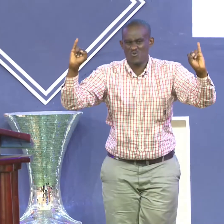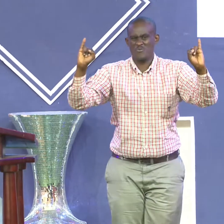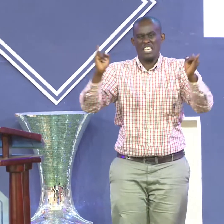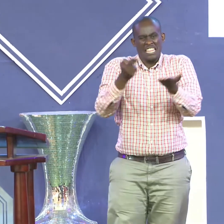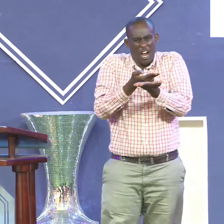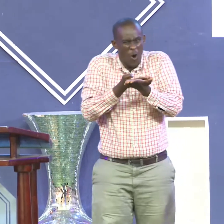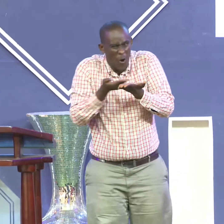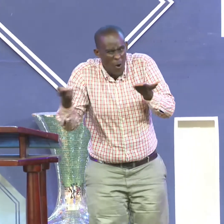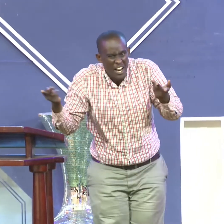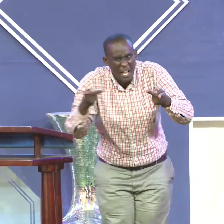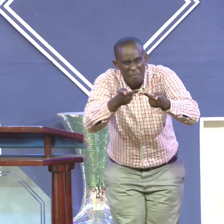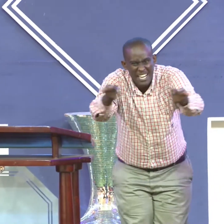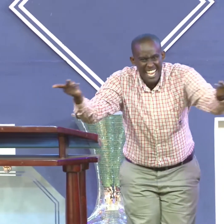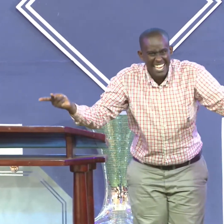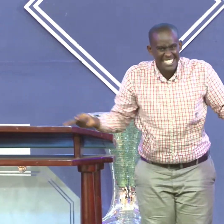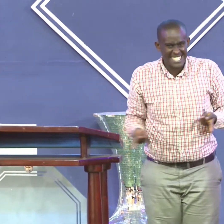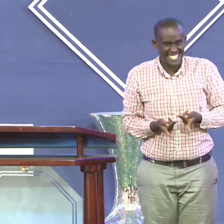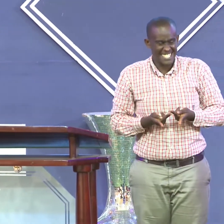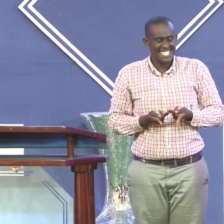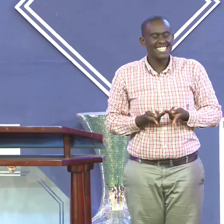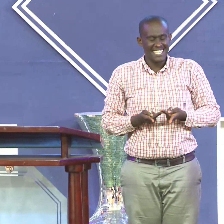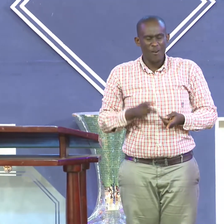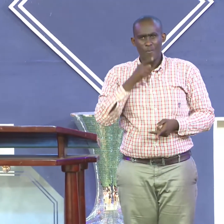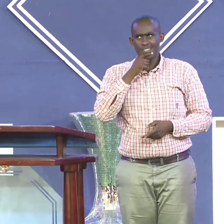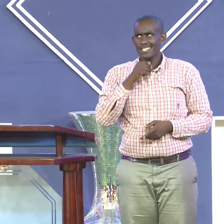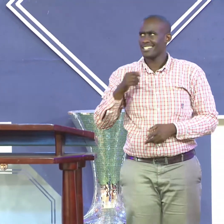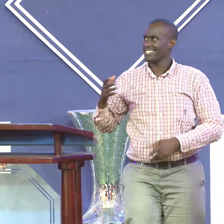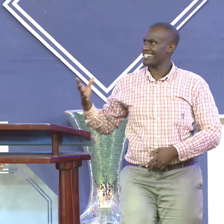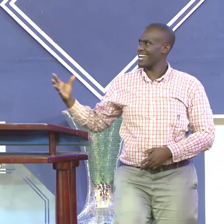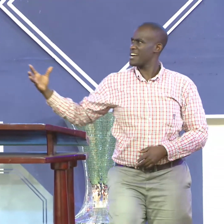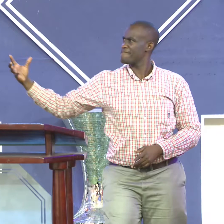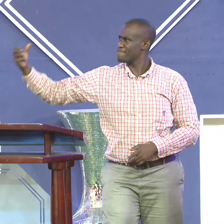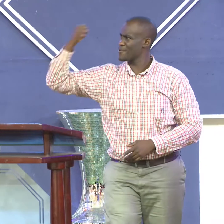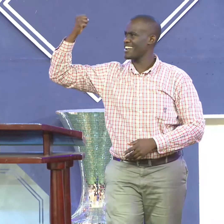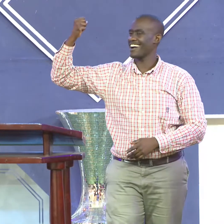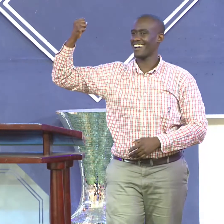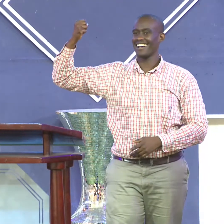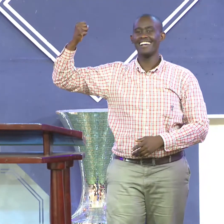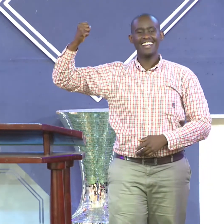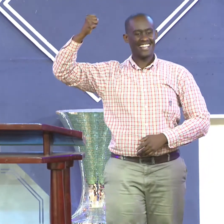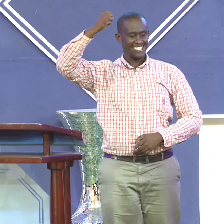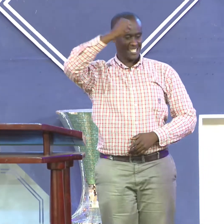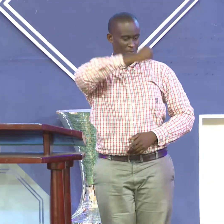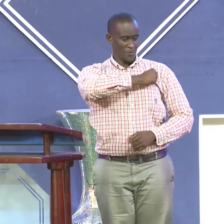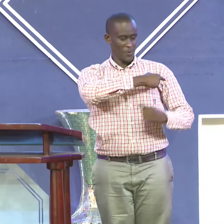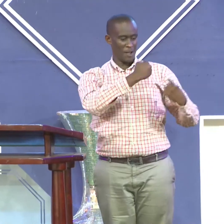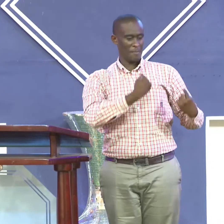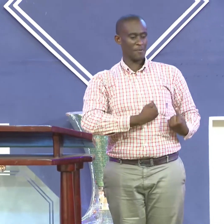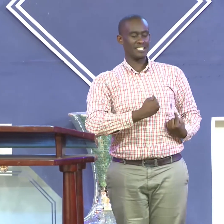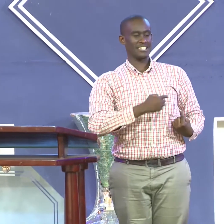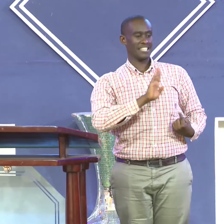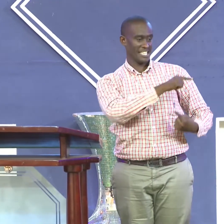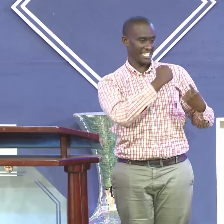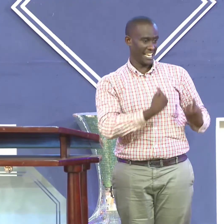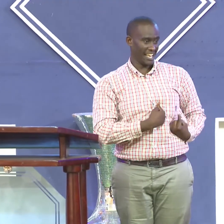It is until he went to the sanctuary. And then he got something. Which sat in his